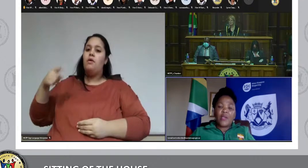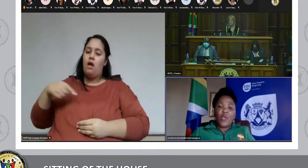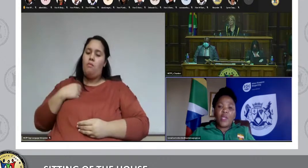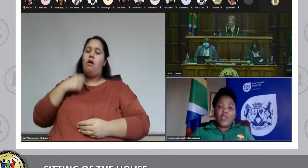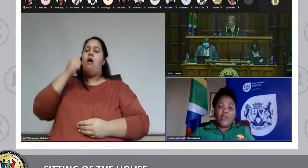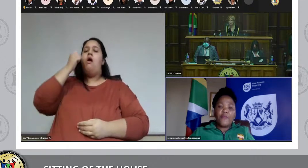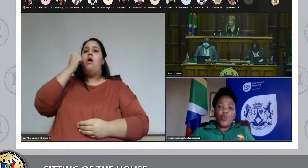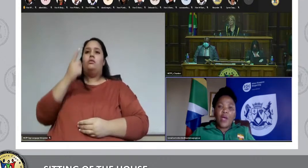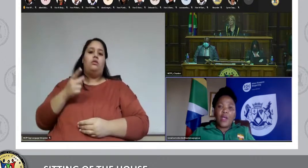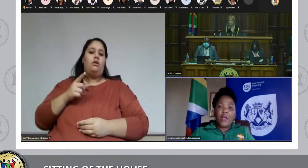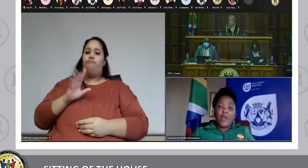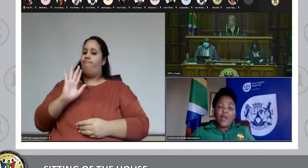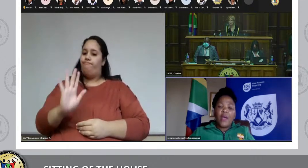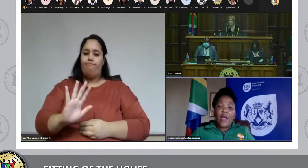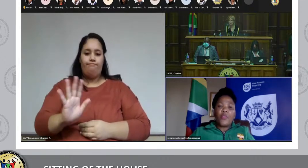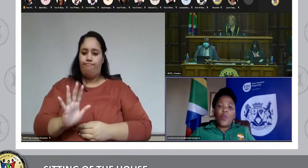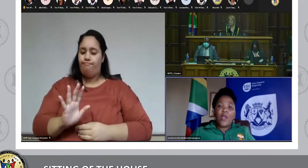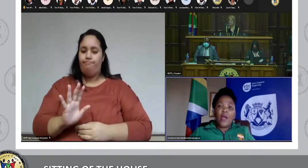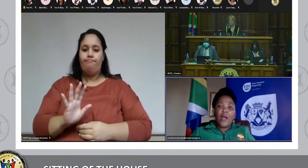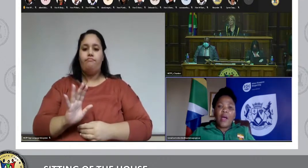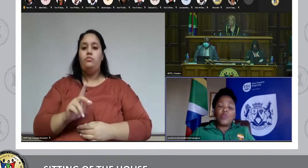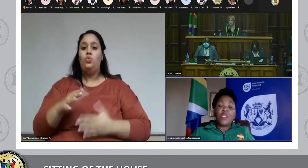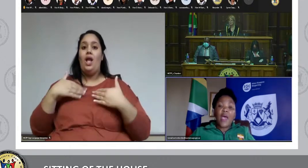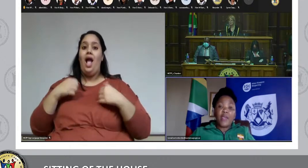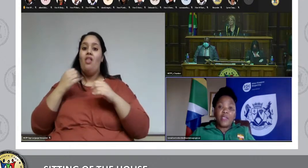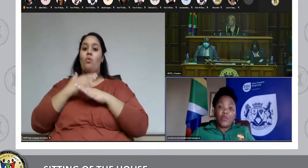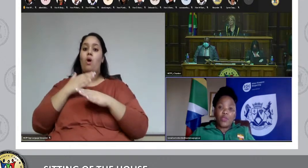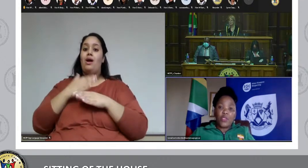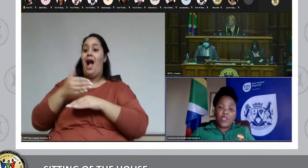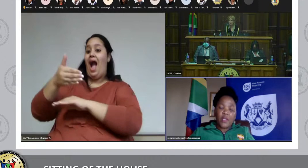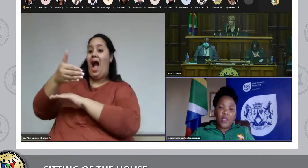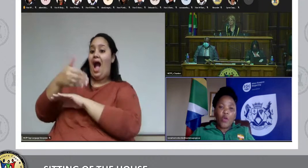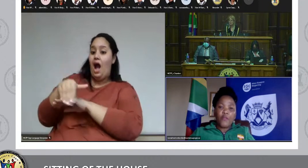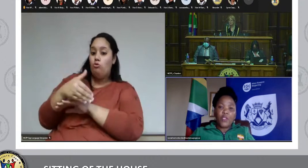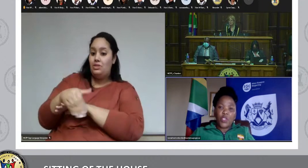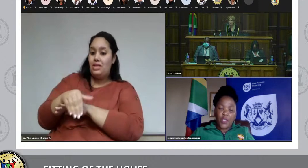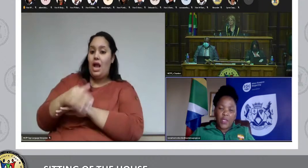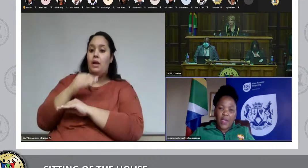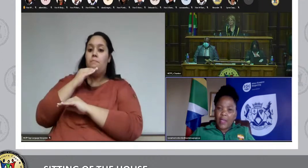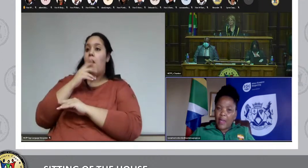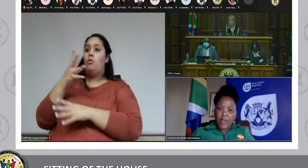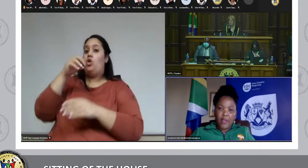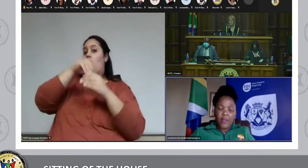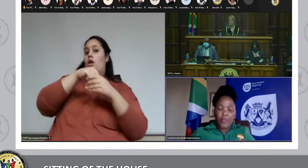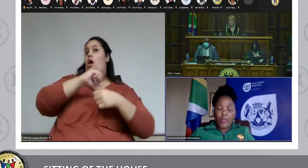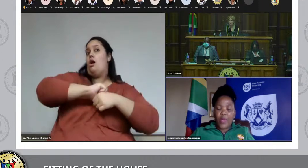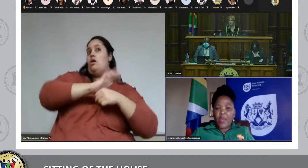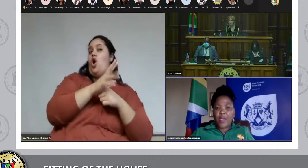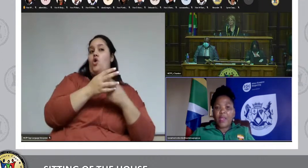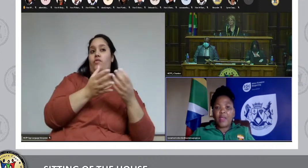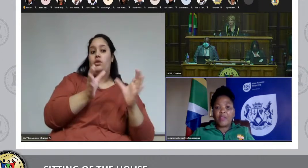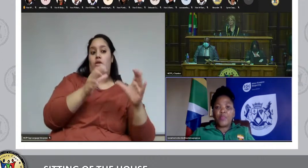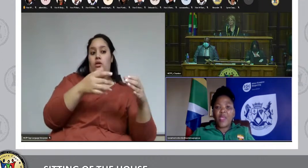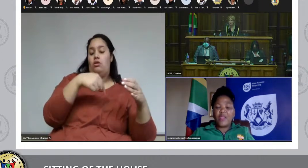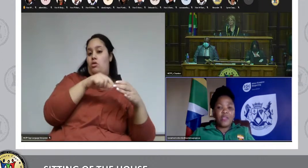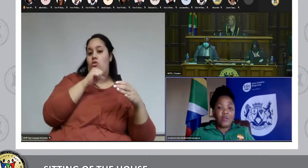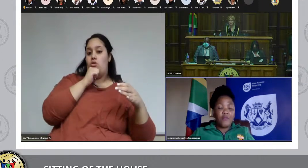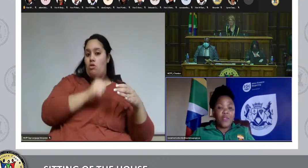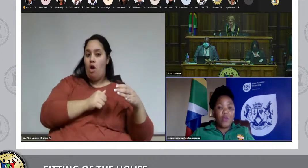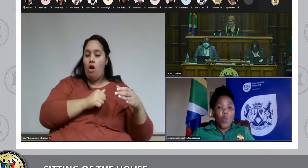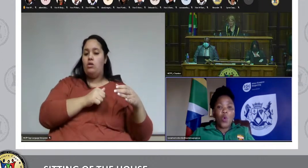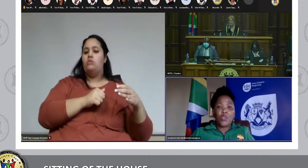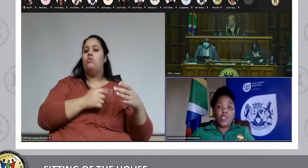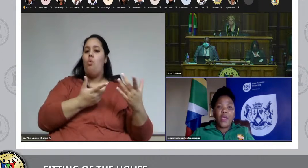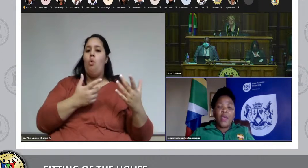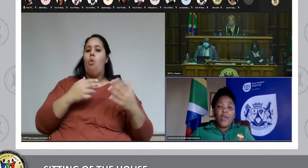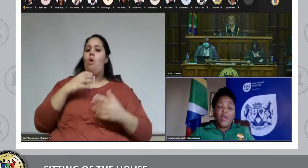realize that actually if you are a health worker outside, not necessarily in the COVID, generally like in the primary care spaces or